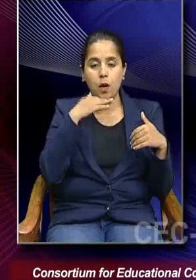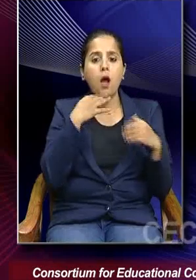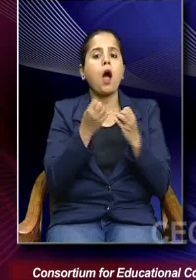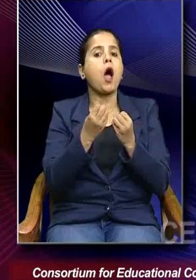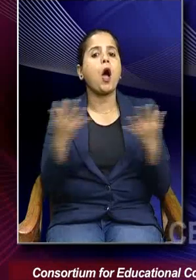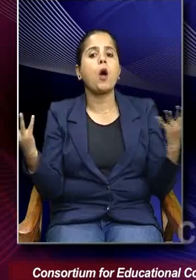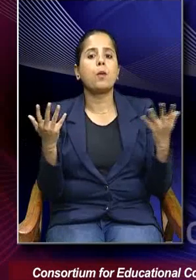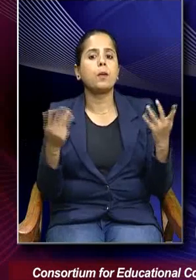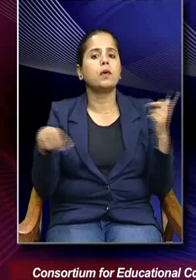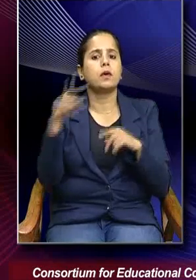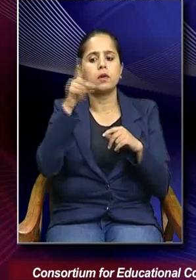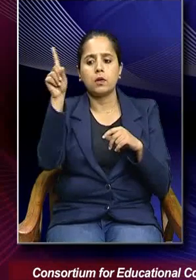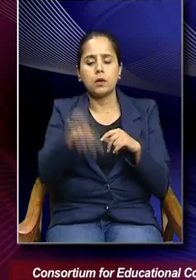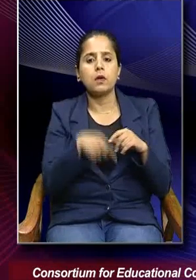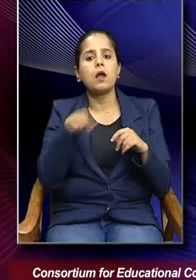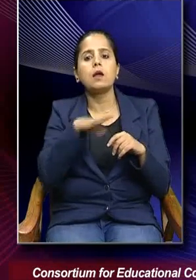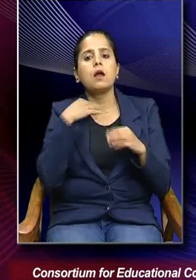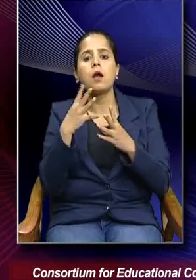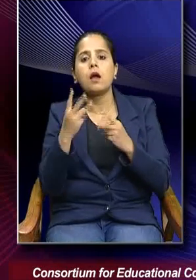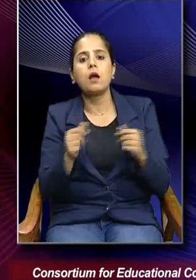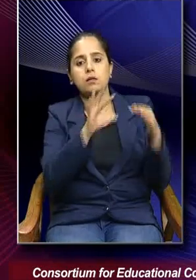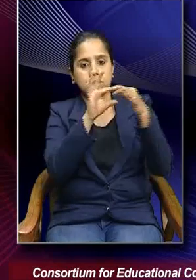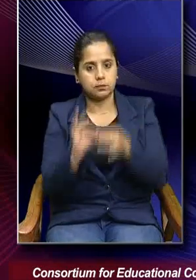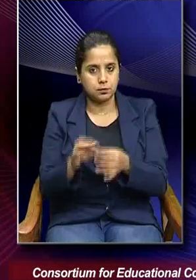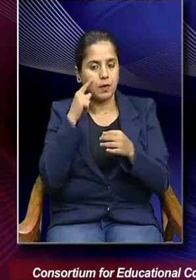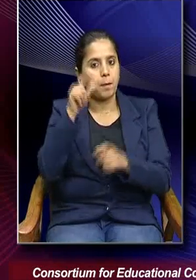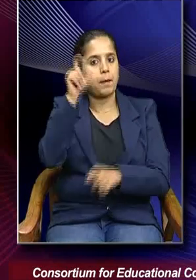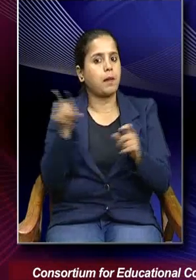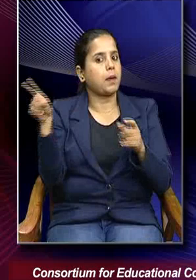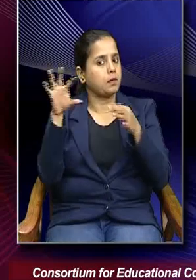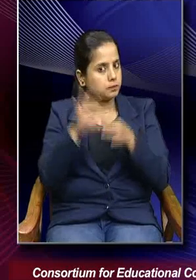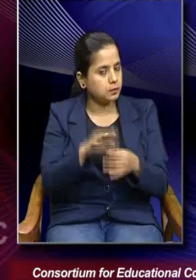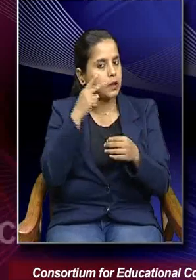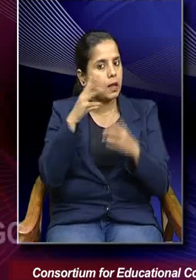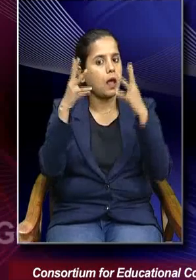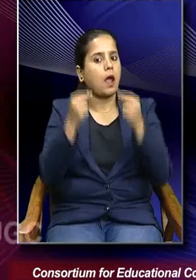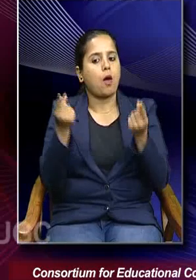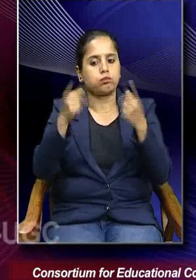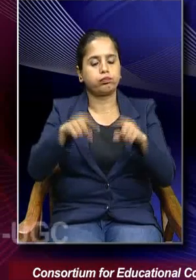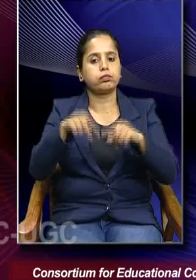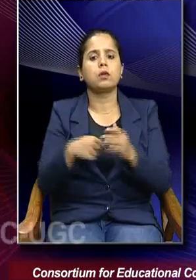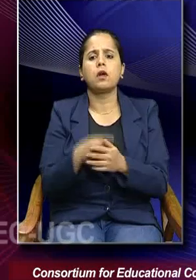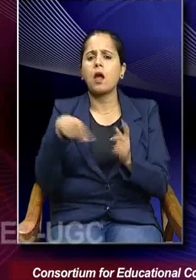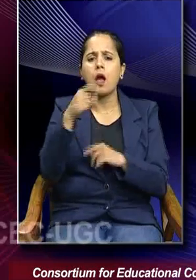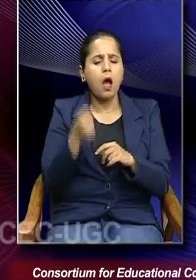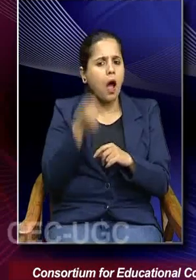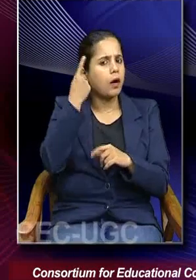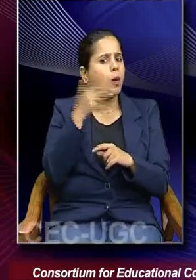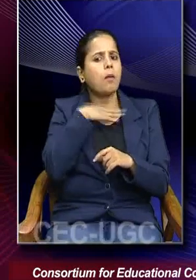the proportion of death in relation to the population. And how do we understand mortality? There are